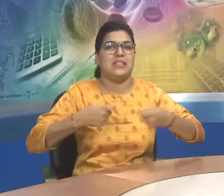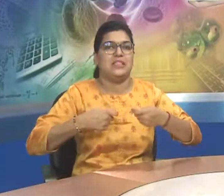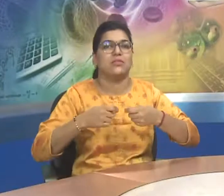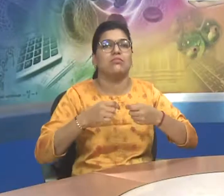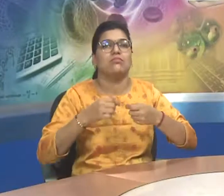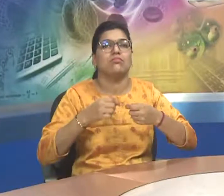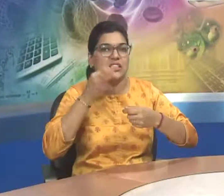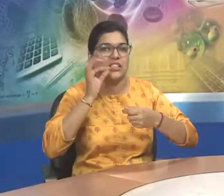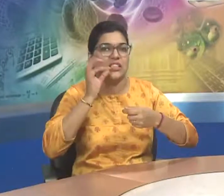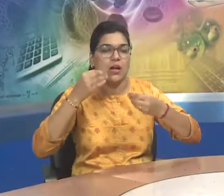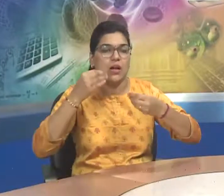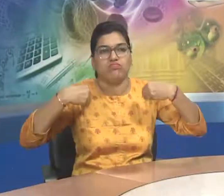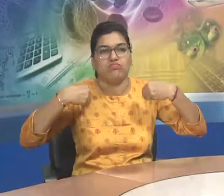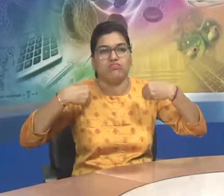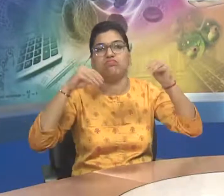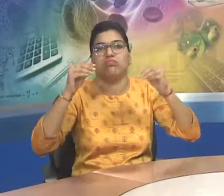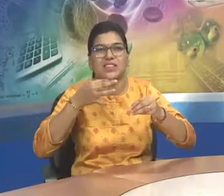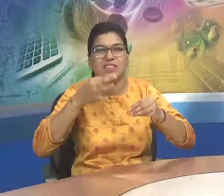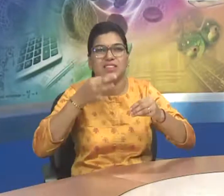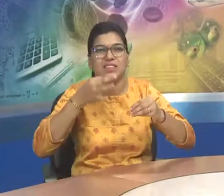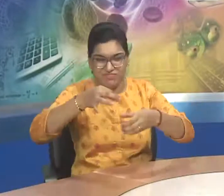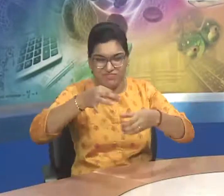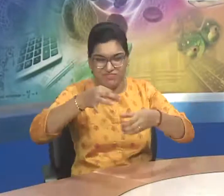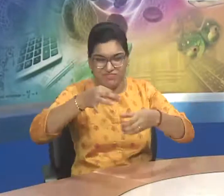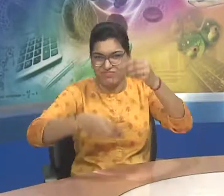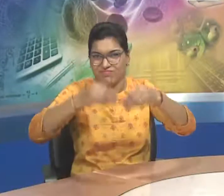6 to help his